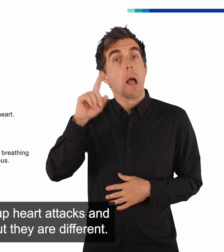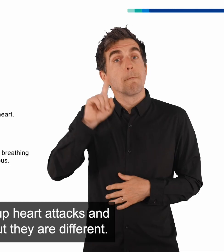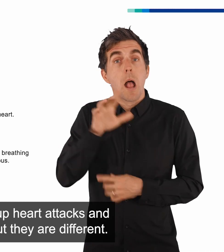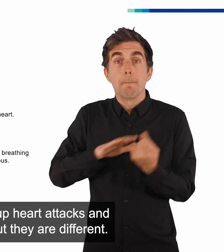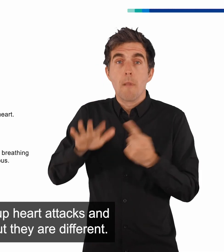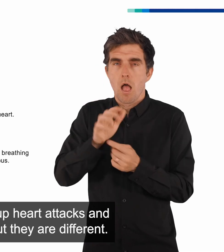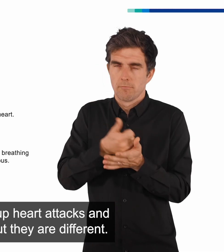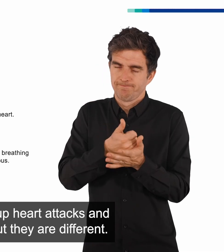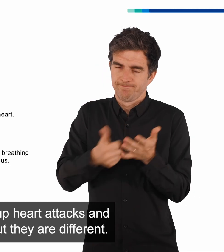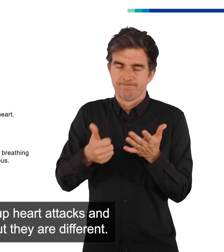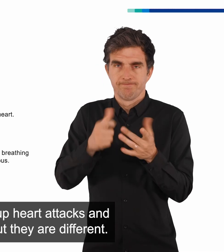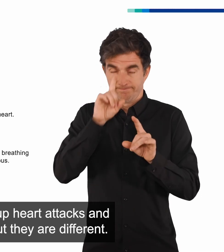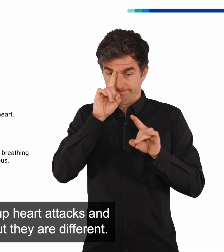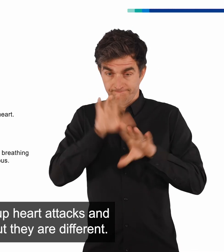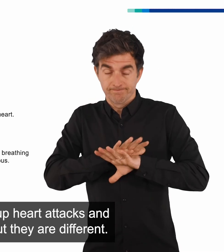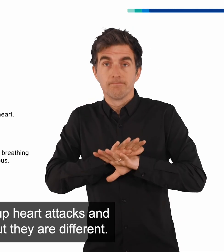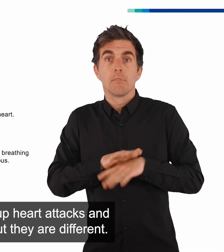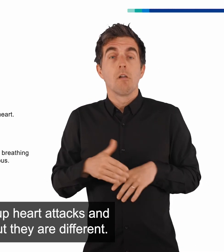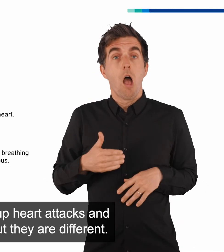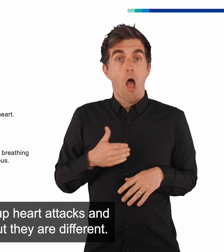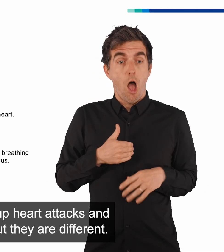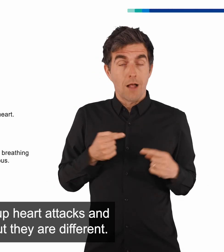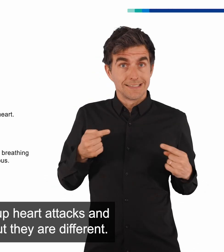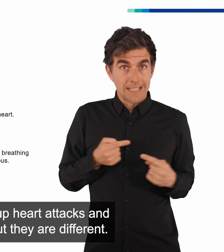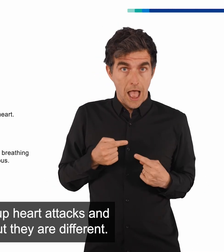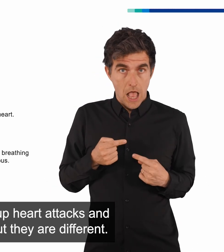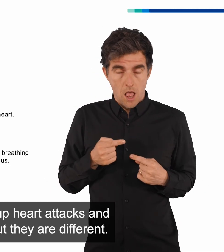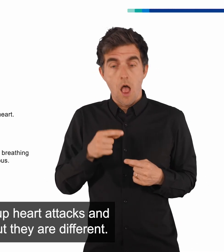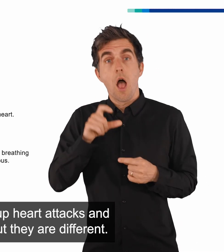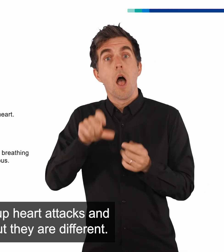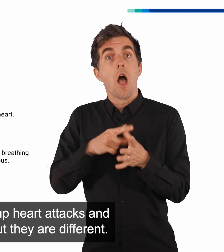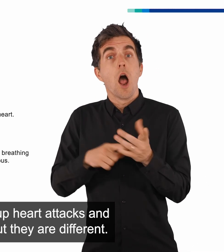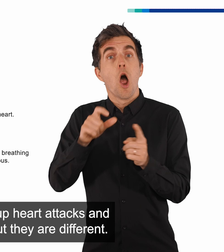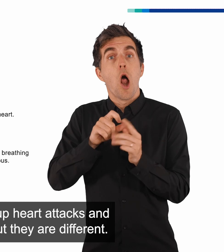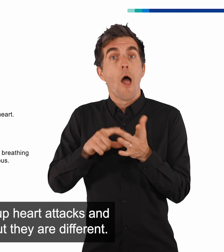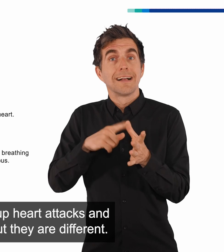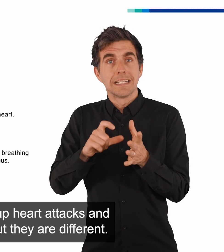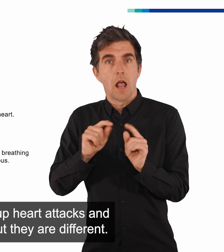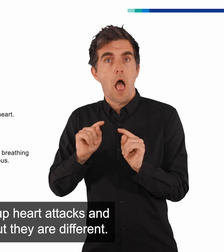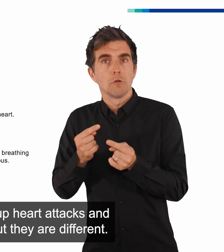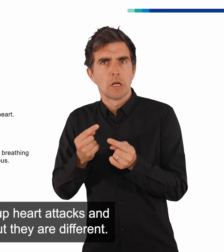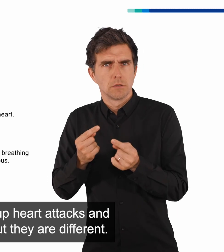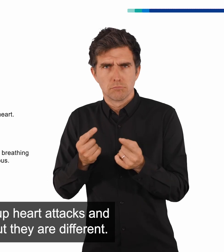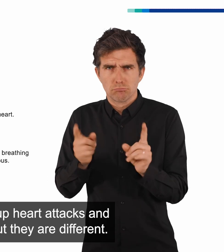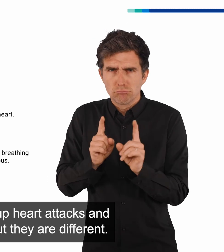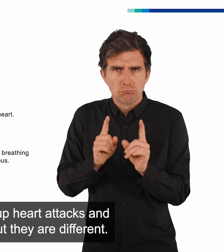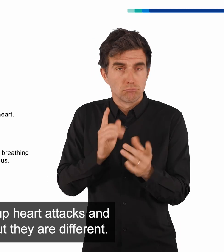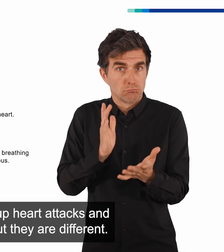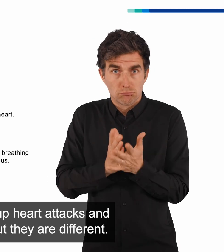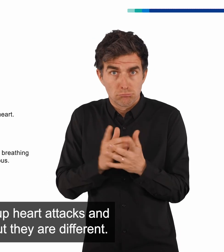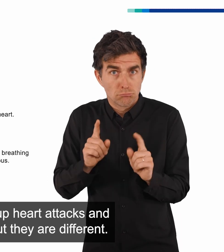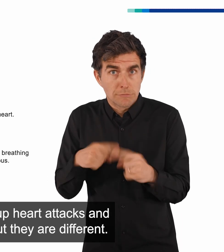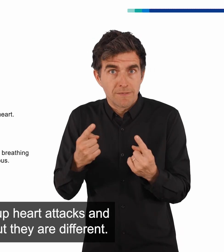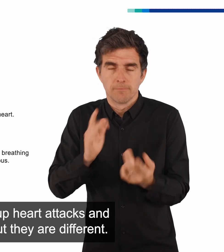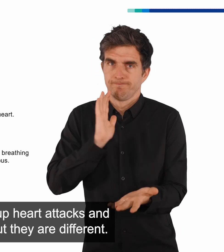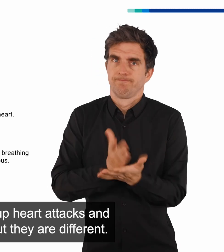People often mix up heart attacks and cardiac arrests, but they are different. A heart attack is a plumbing